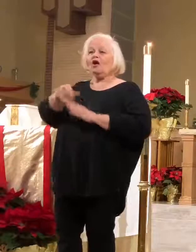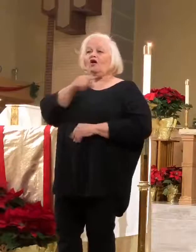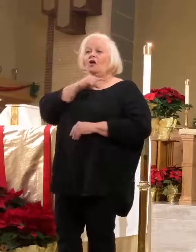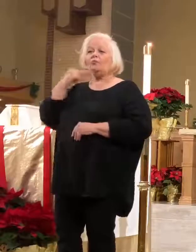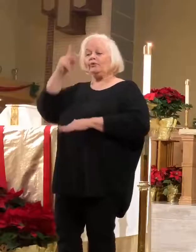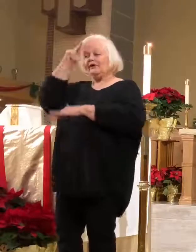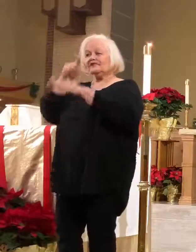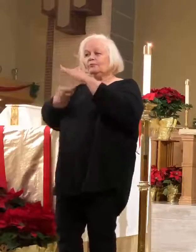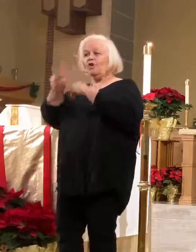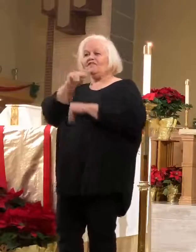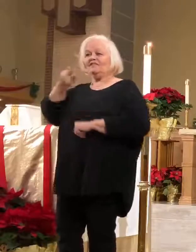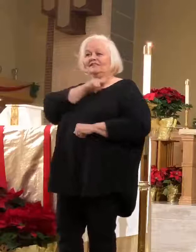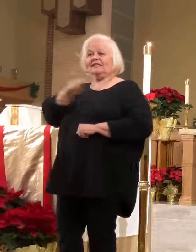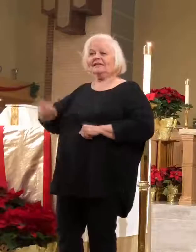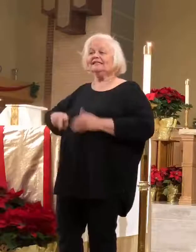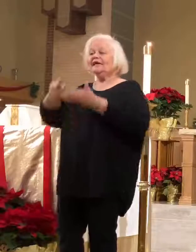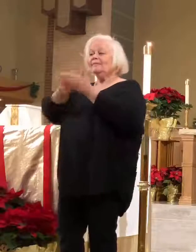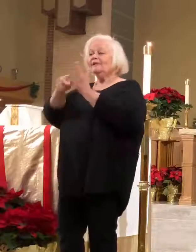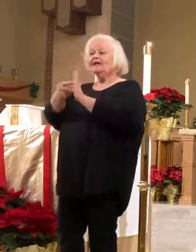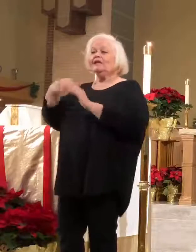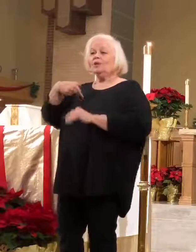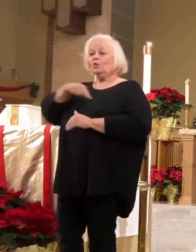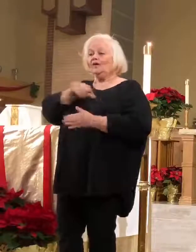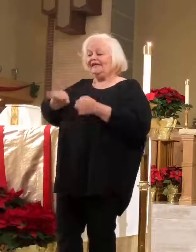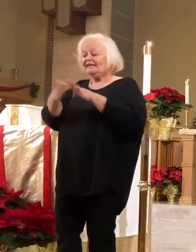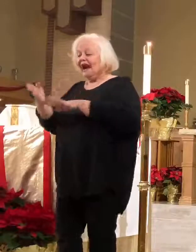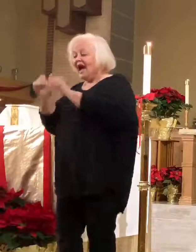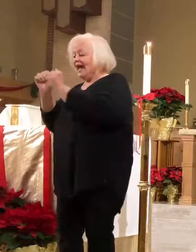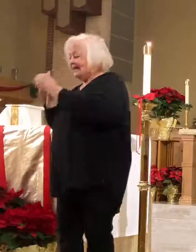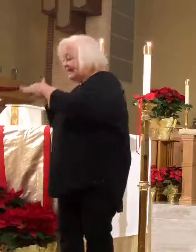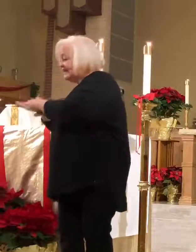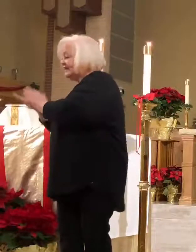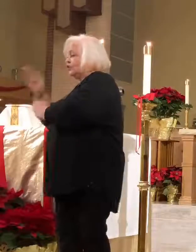we die in Christ as to live with Christ.